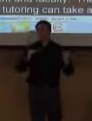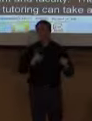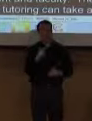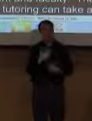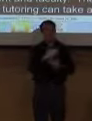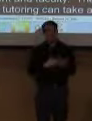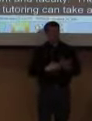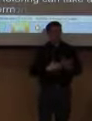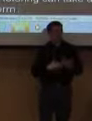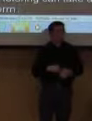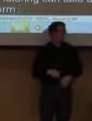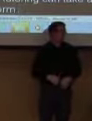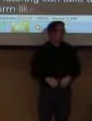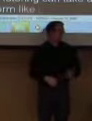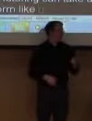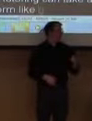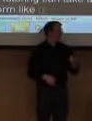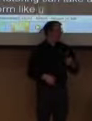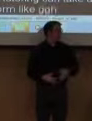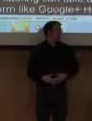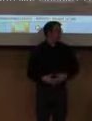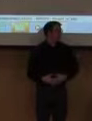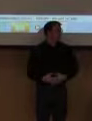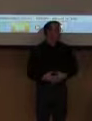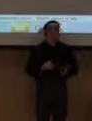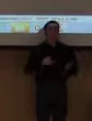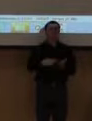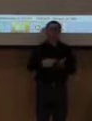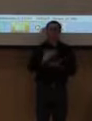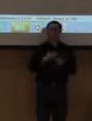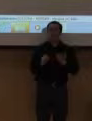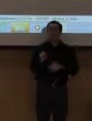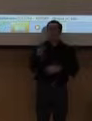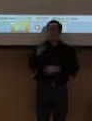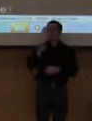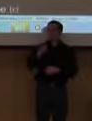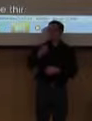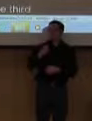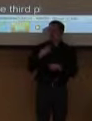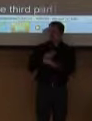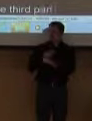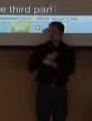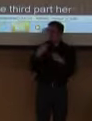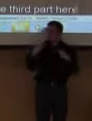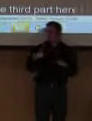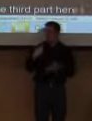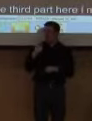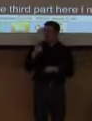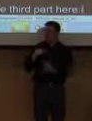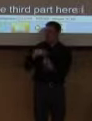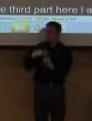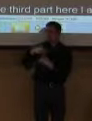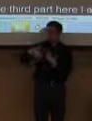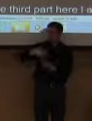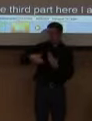of part one, I'm going to talk a little bit about a couple of different features that I've used in the Google Plus Hangouts that